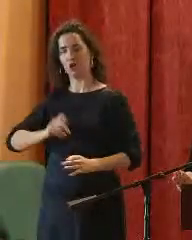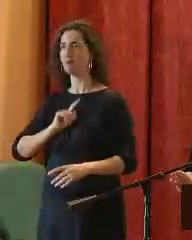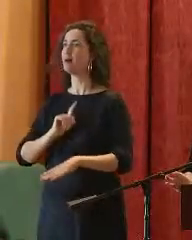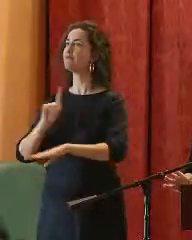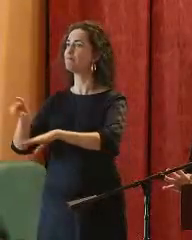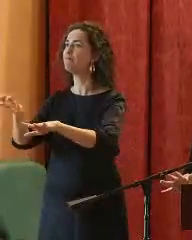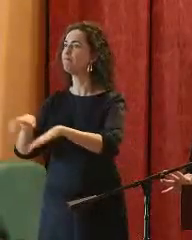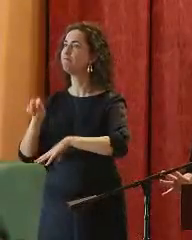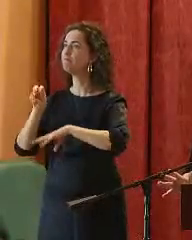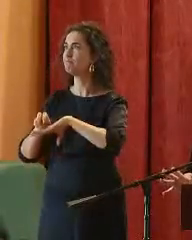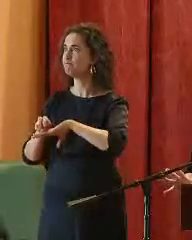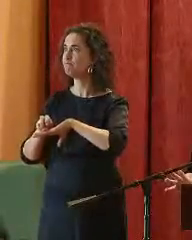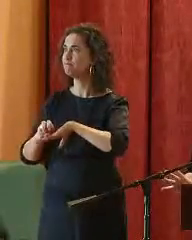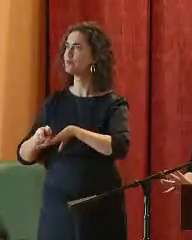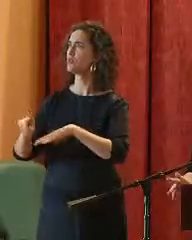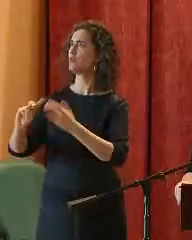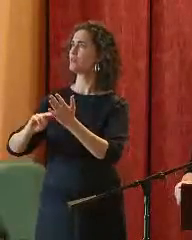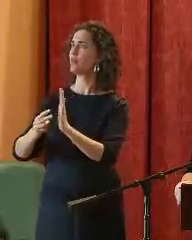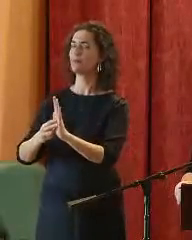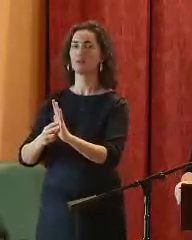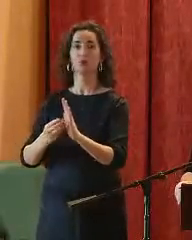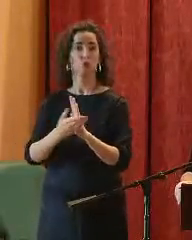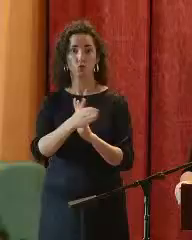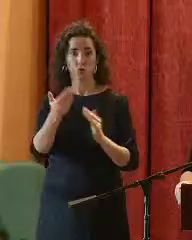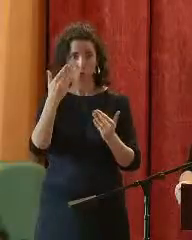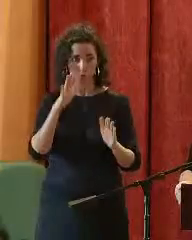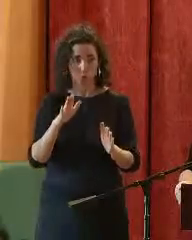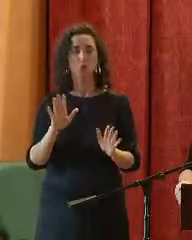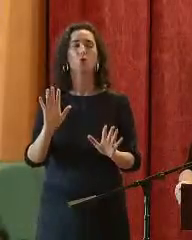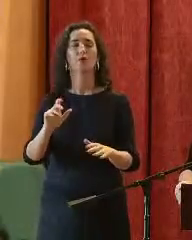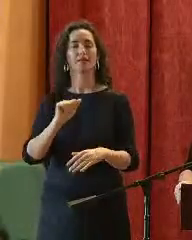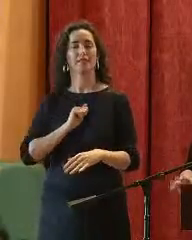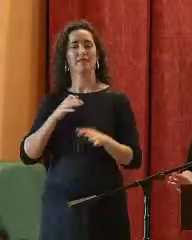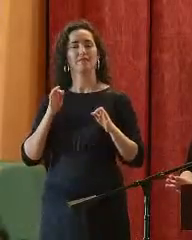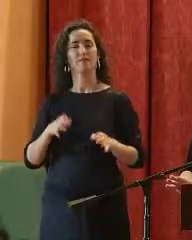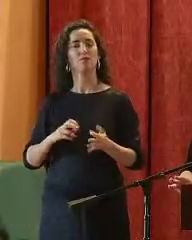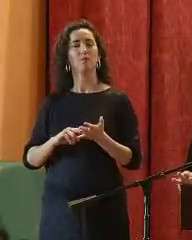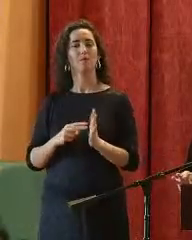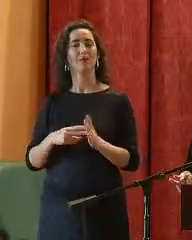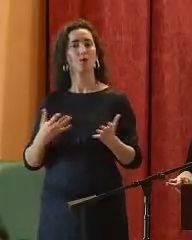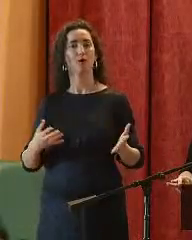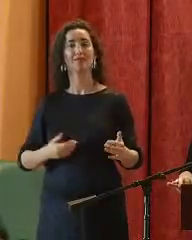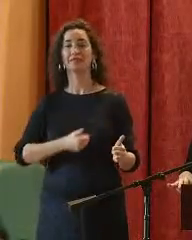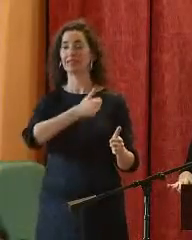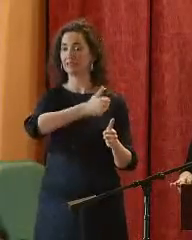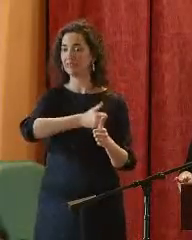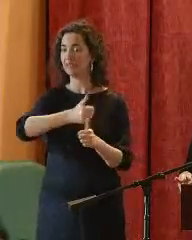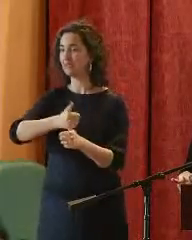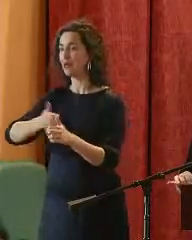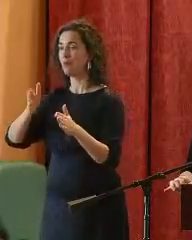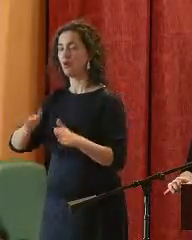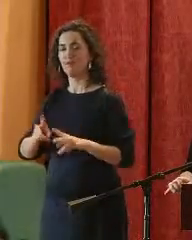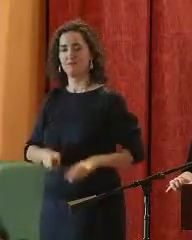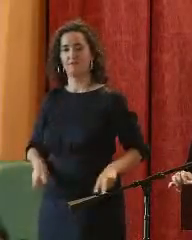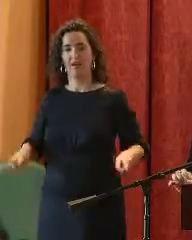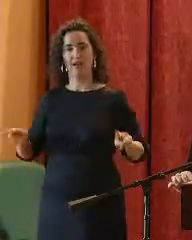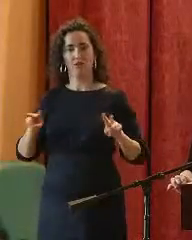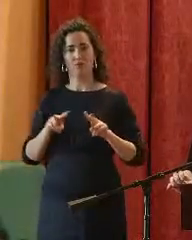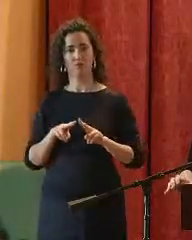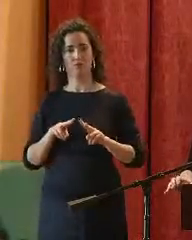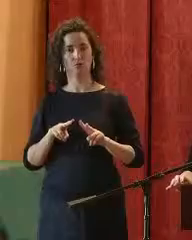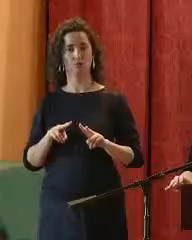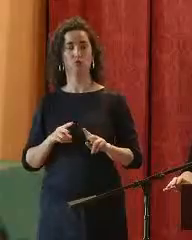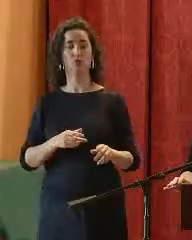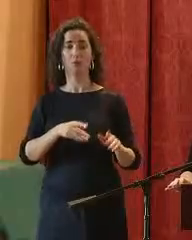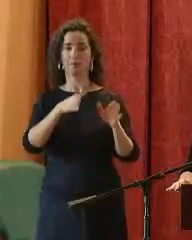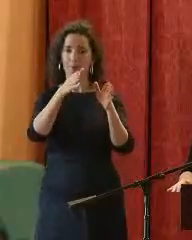And what self-determination means, for those of you that aren't familiar with it, it means that every person is valued, that they are respected as